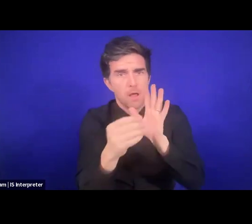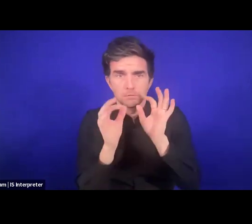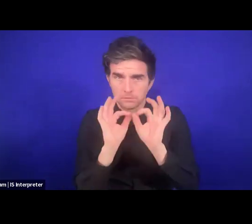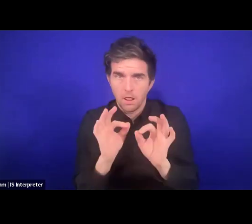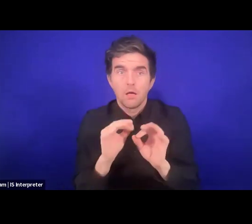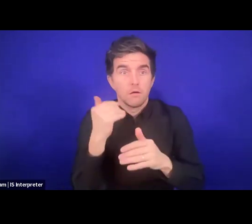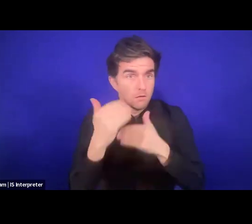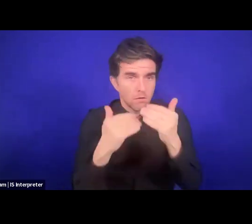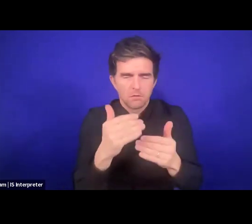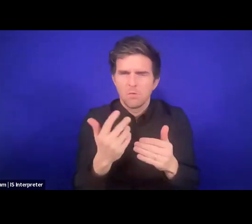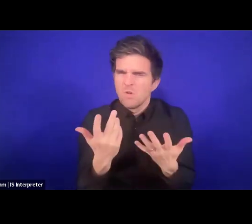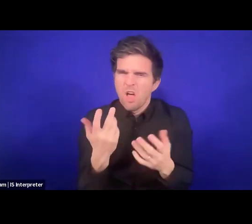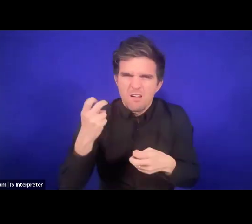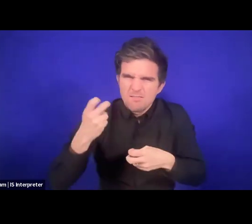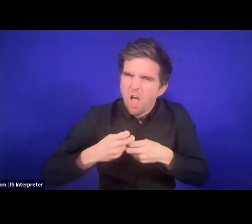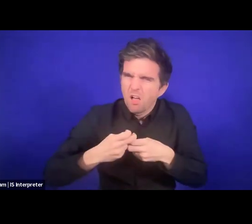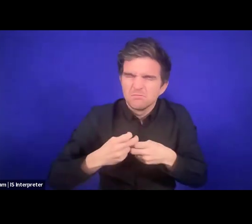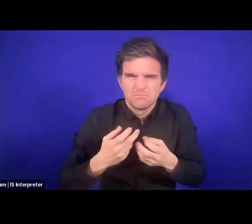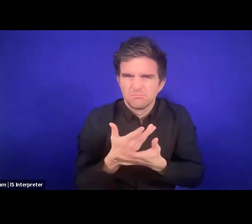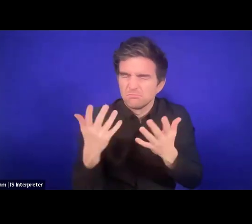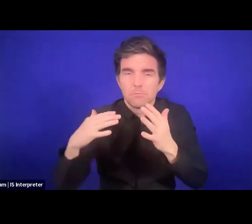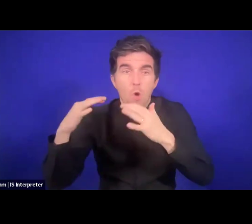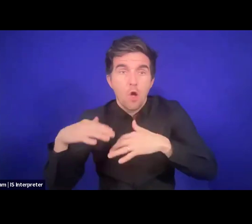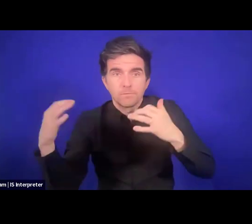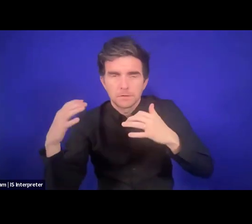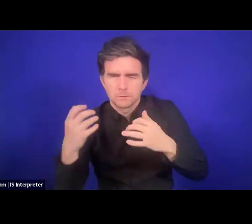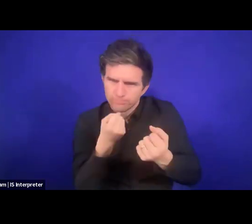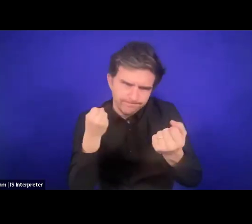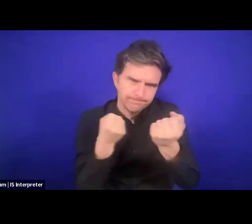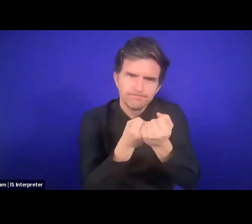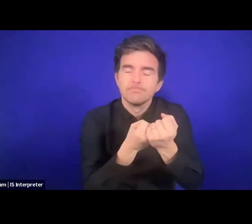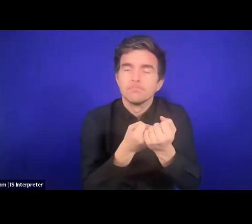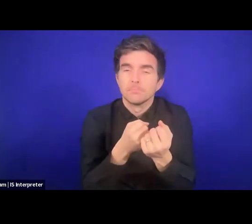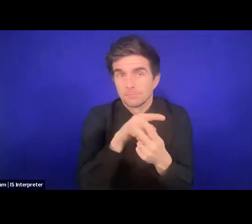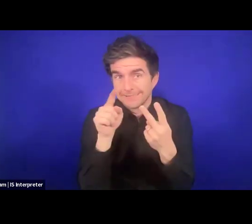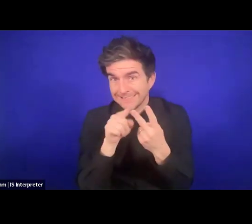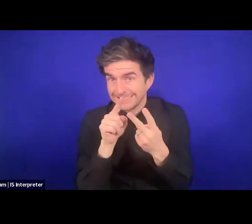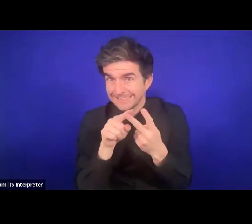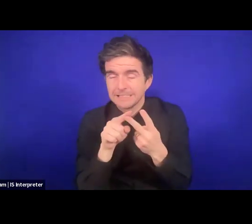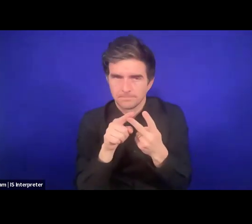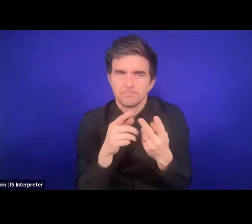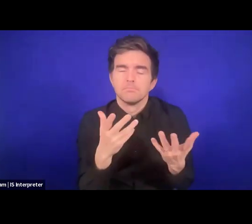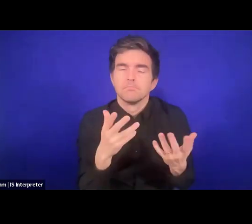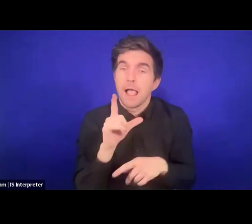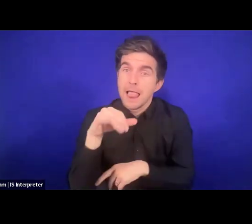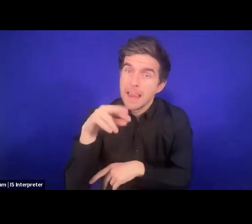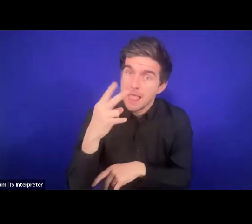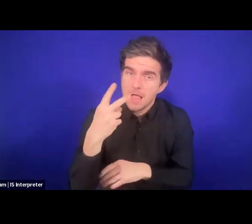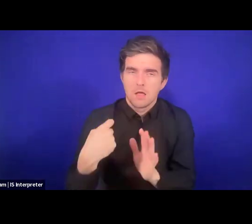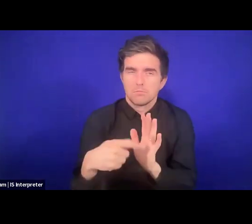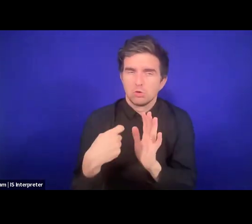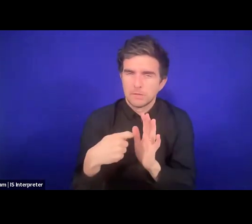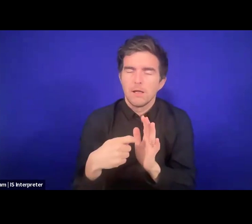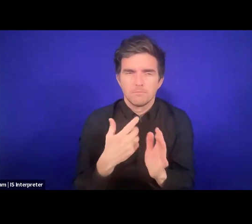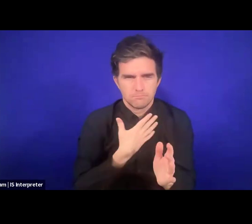Green Climate Fund into this component to help and benefit the development of